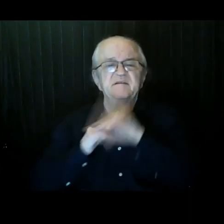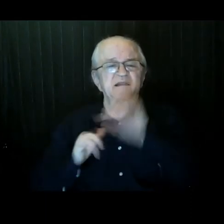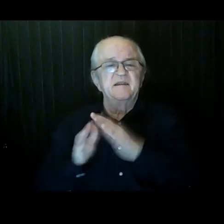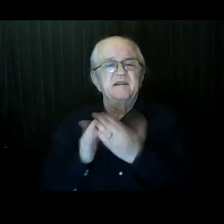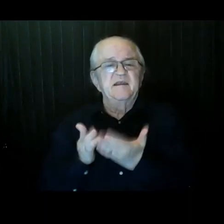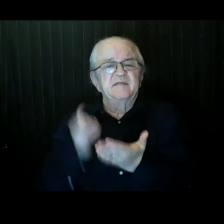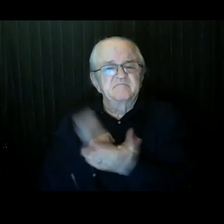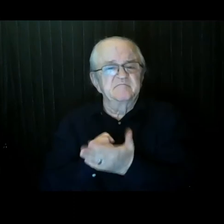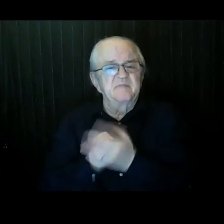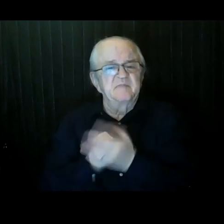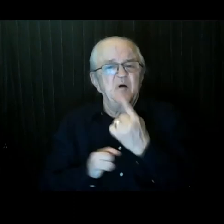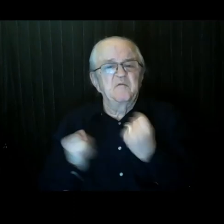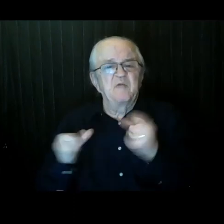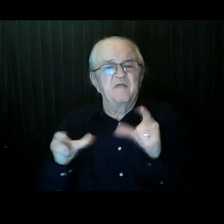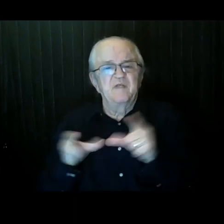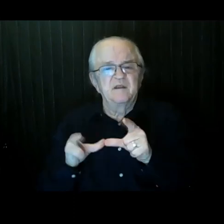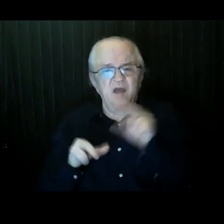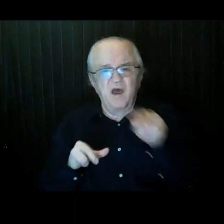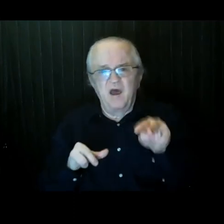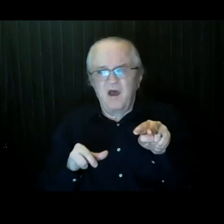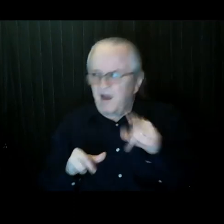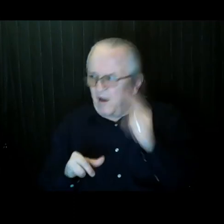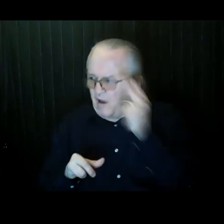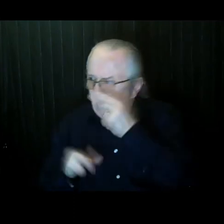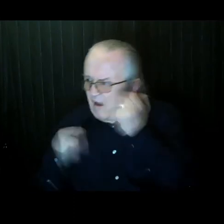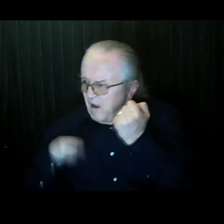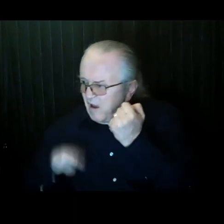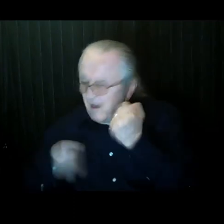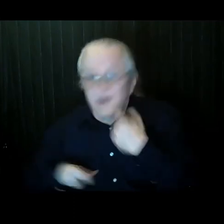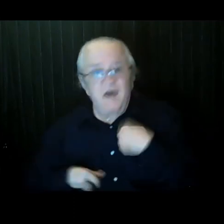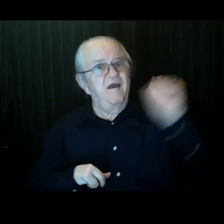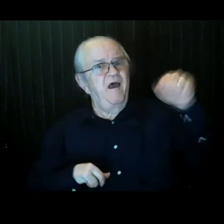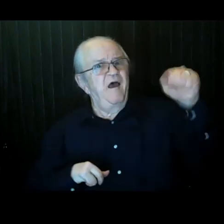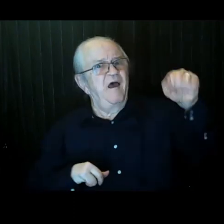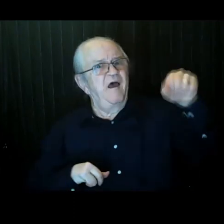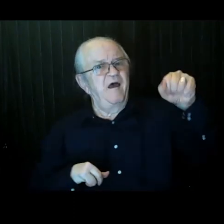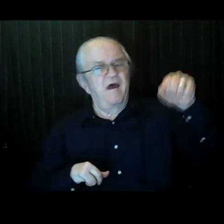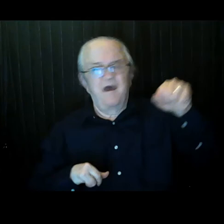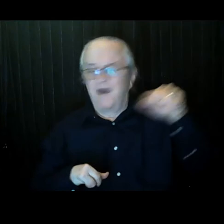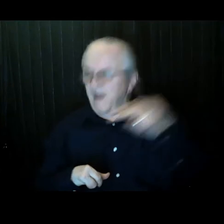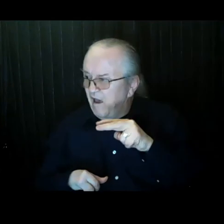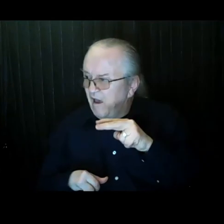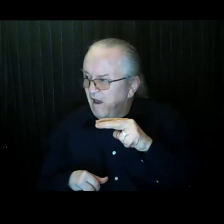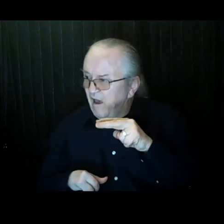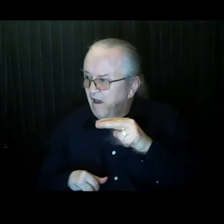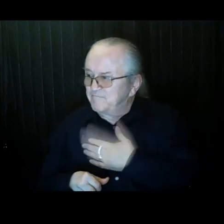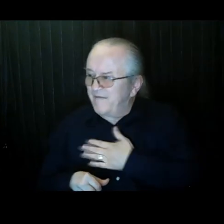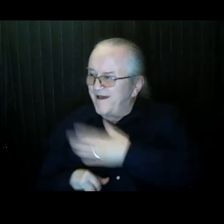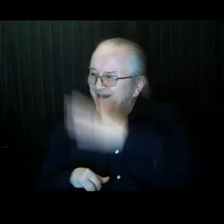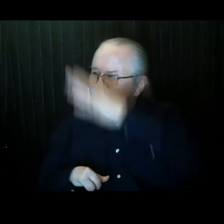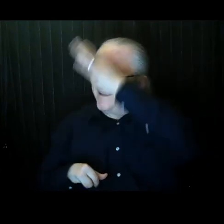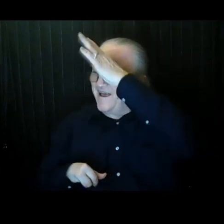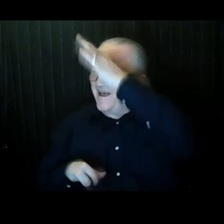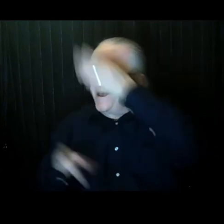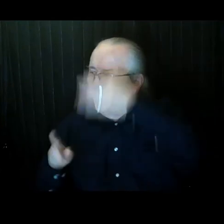looked into the car and he said, "Hey man, is that a ukulele?" And I said, "Yeah." He said, oh, my dad played a ukulele. I